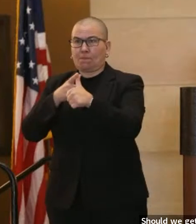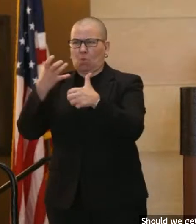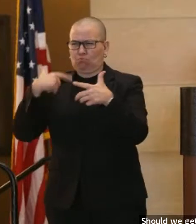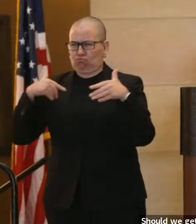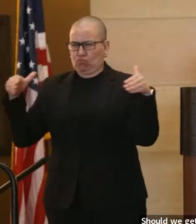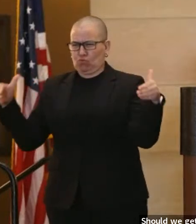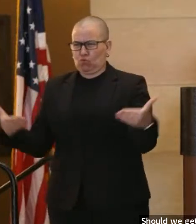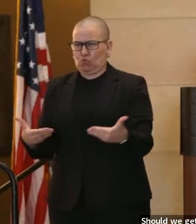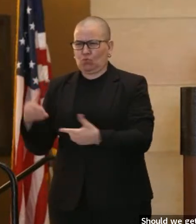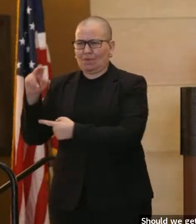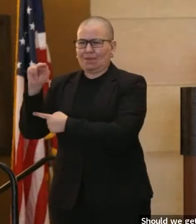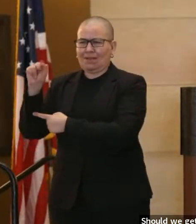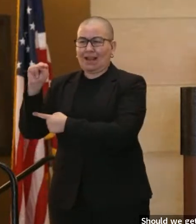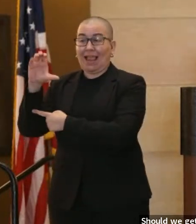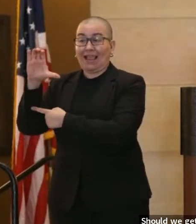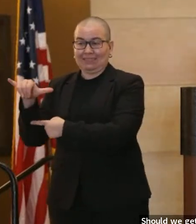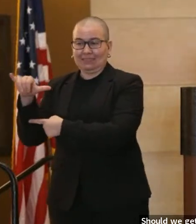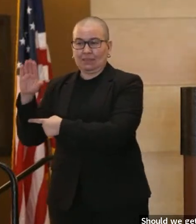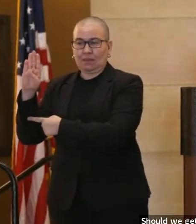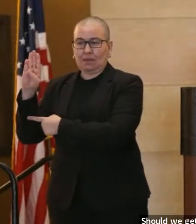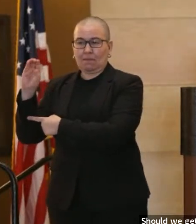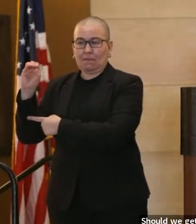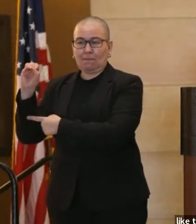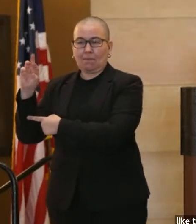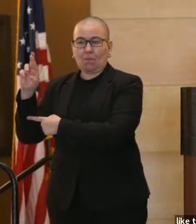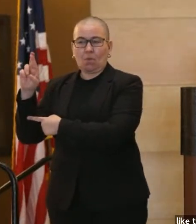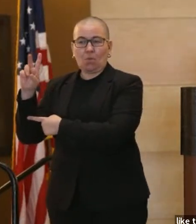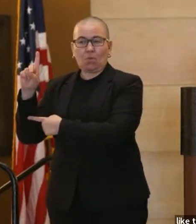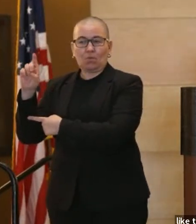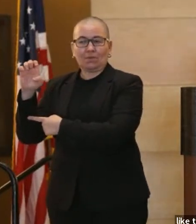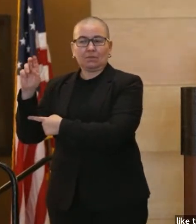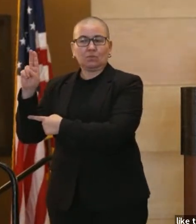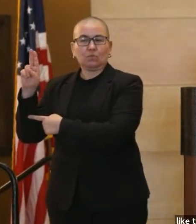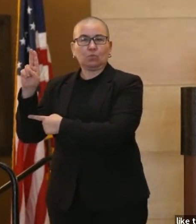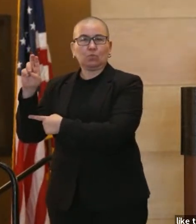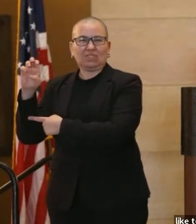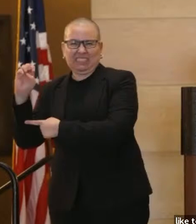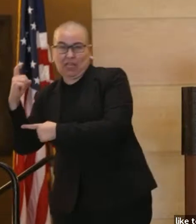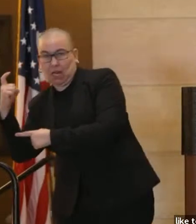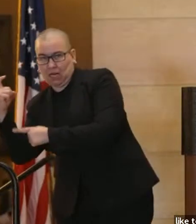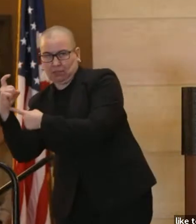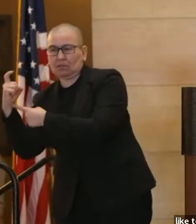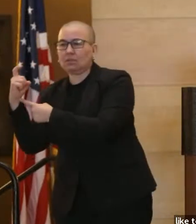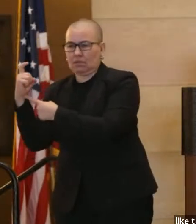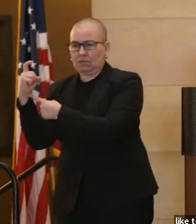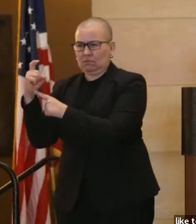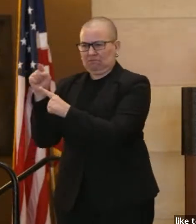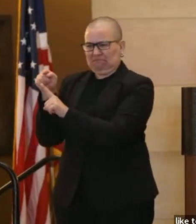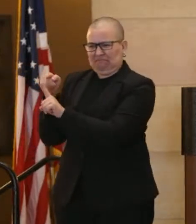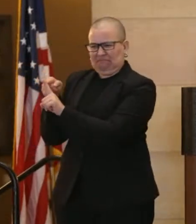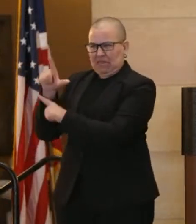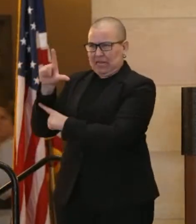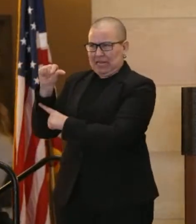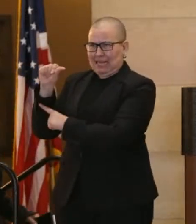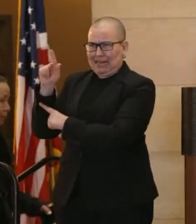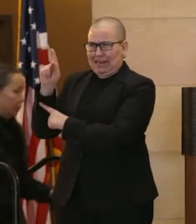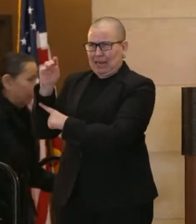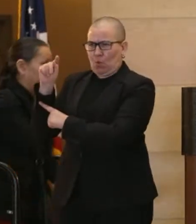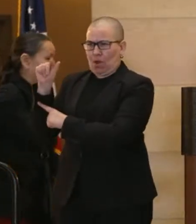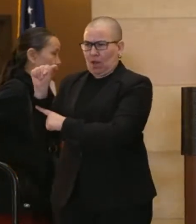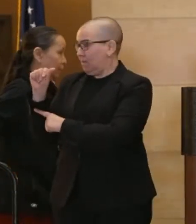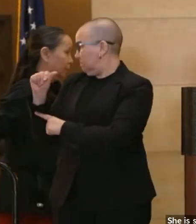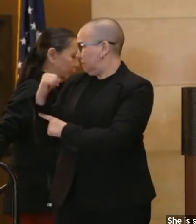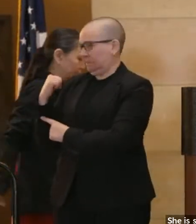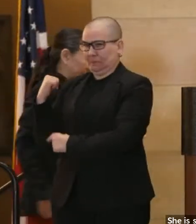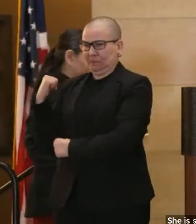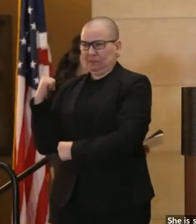Nancy Bordeaux. She is Sechangu Lakota and an esteemed